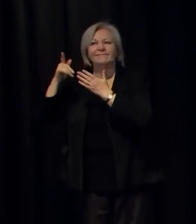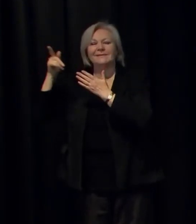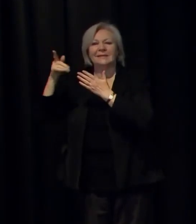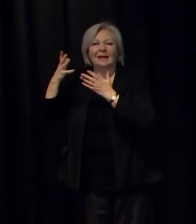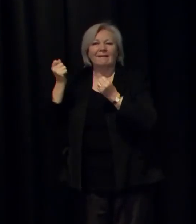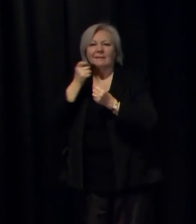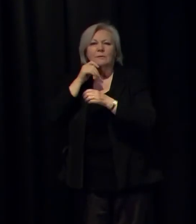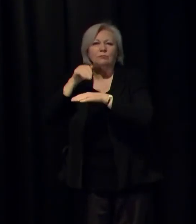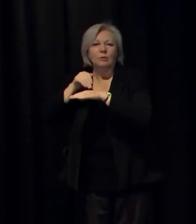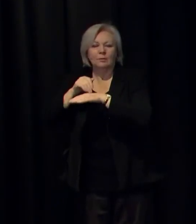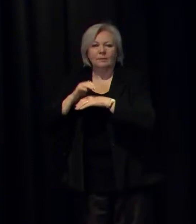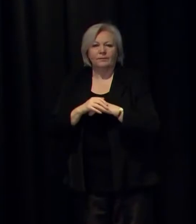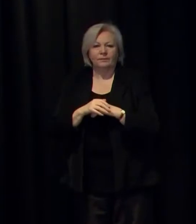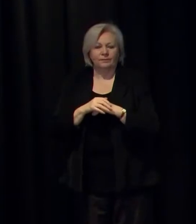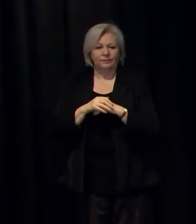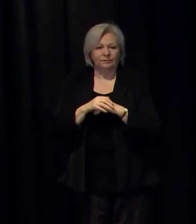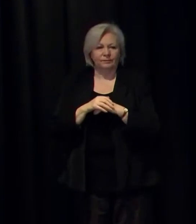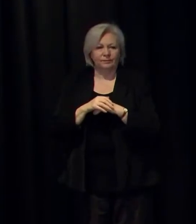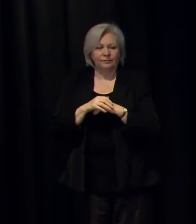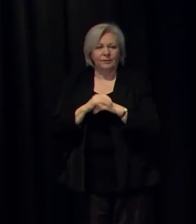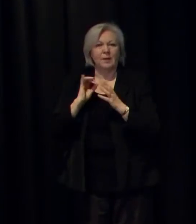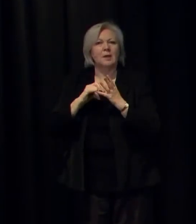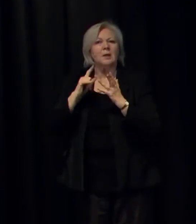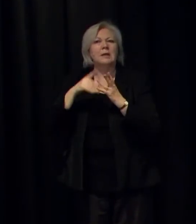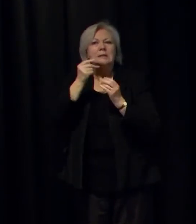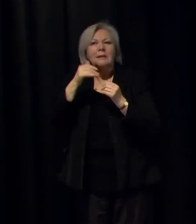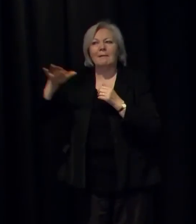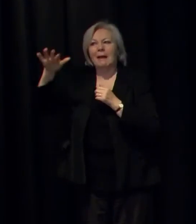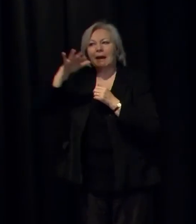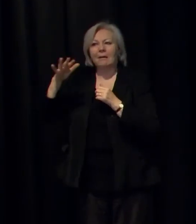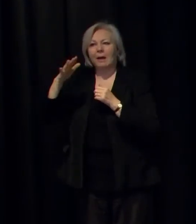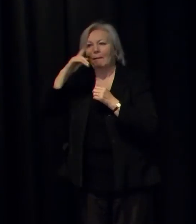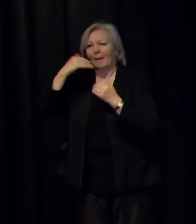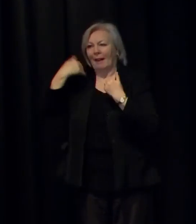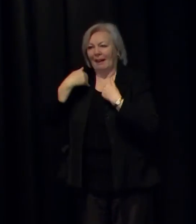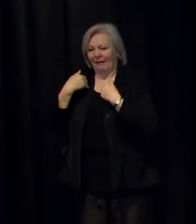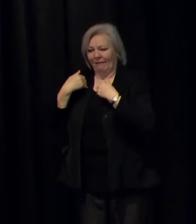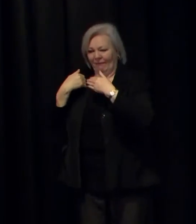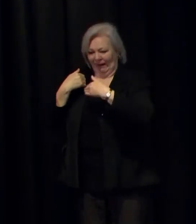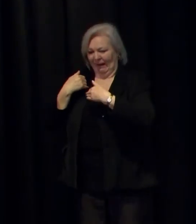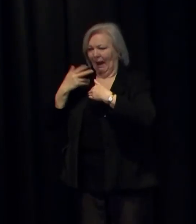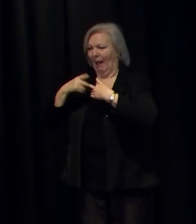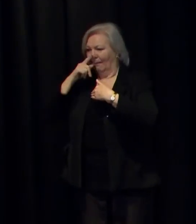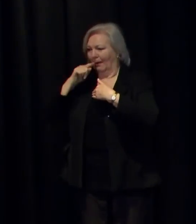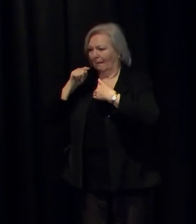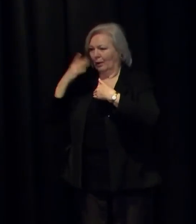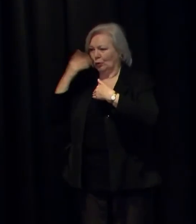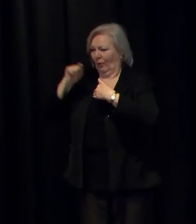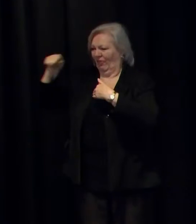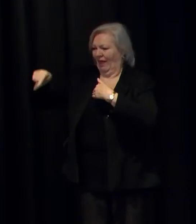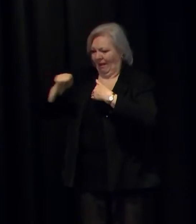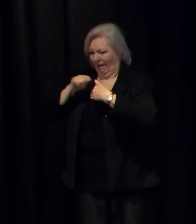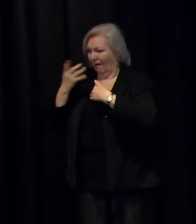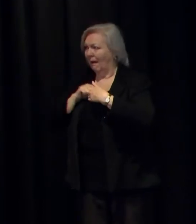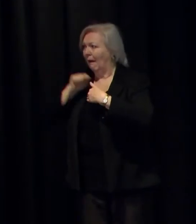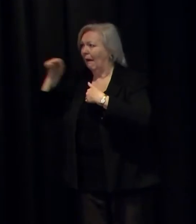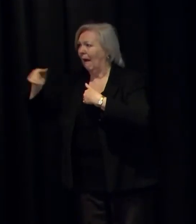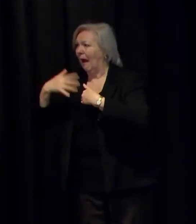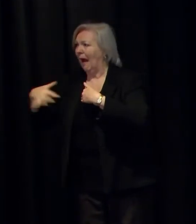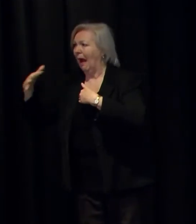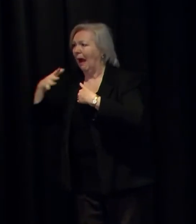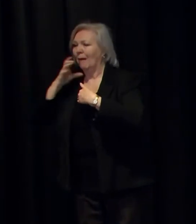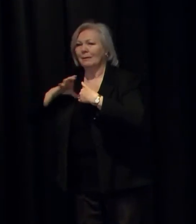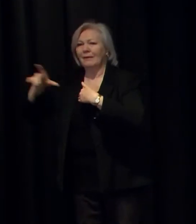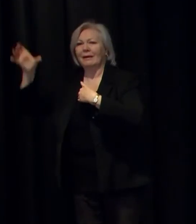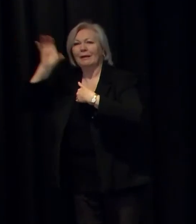some other sort of peri-urban interface areas where, as you say, families live on one side of the line, but kids go to school on the other side. We'll